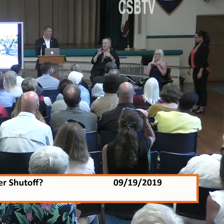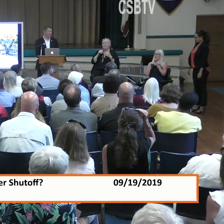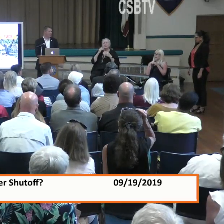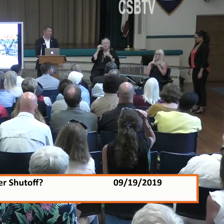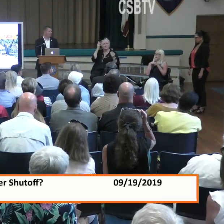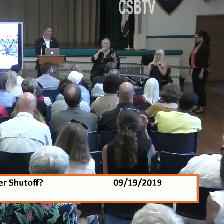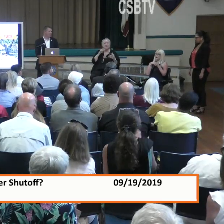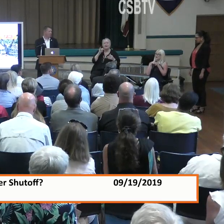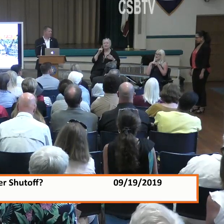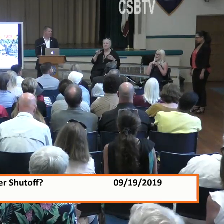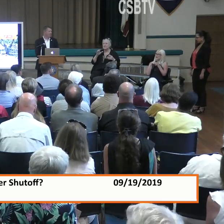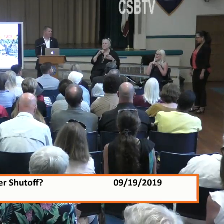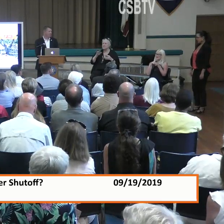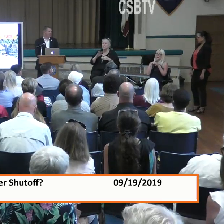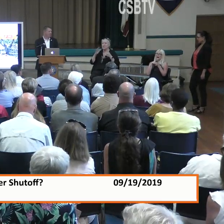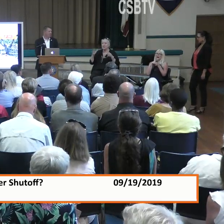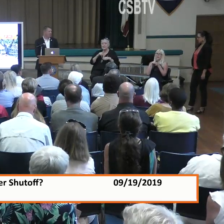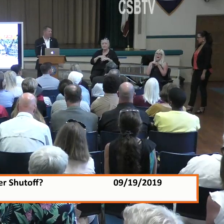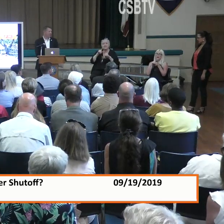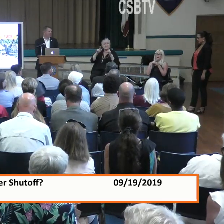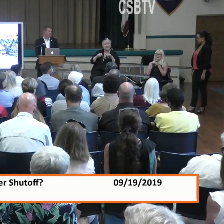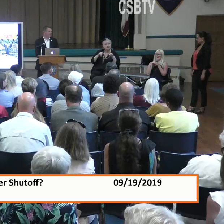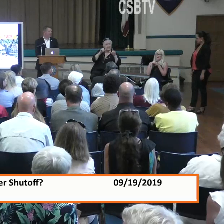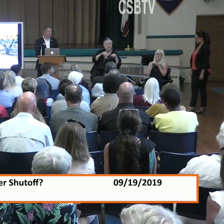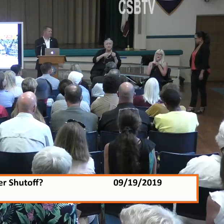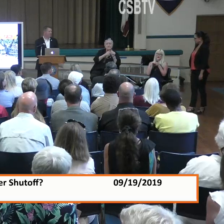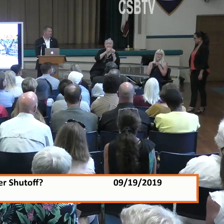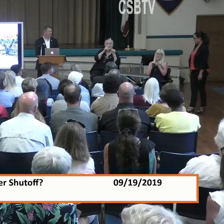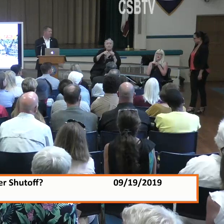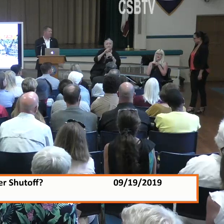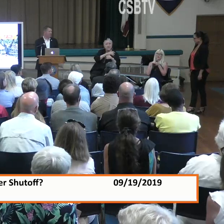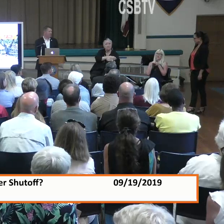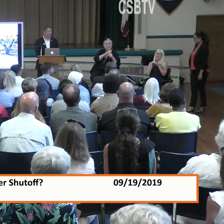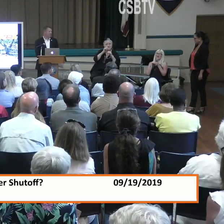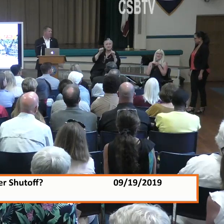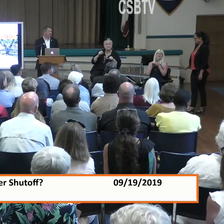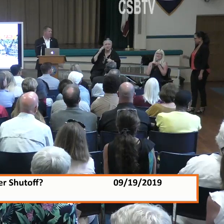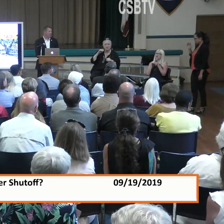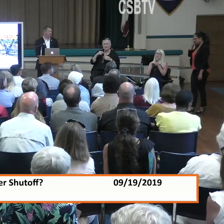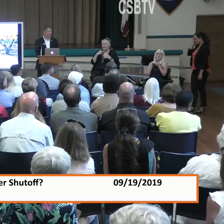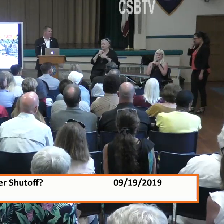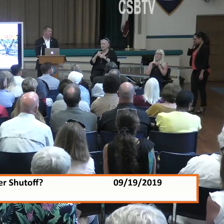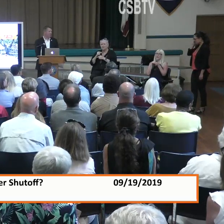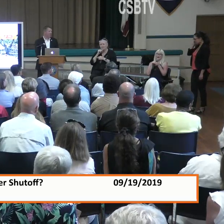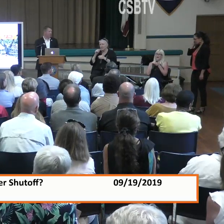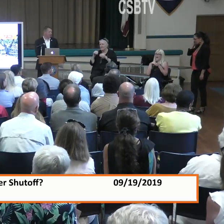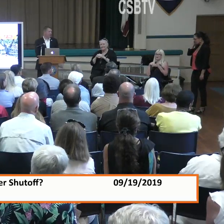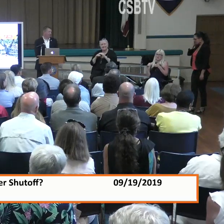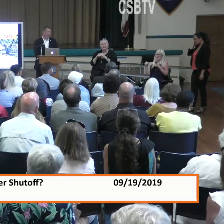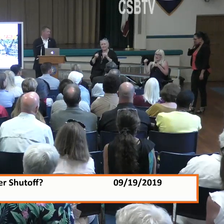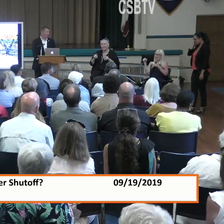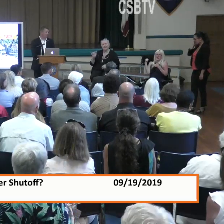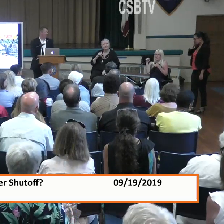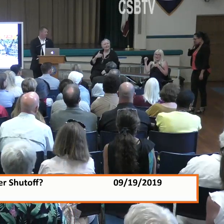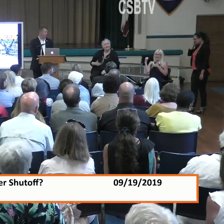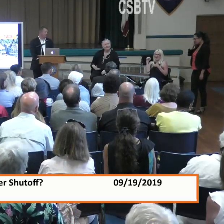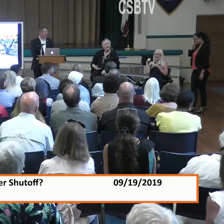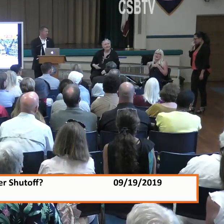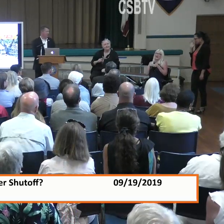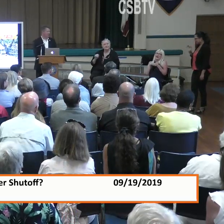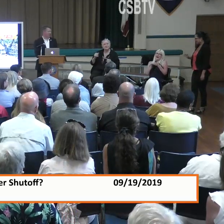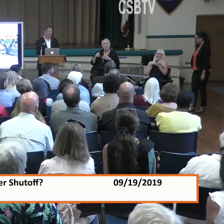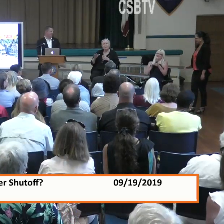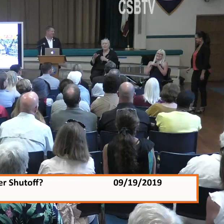at ILRC have been spending a lot of time testing backup power systems, knowing that generators are not accessible for people like me. There's no way I'm cranking that